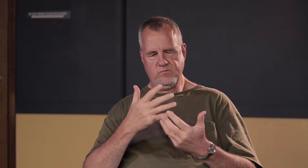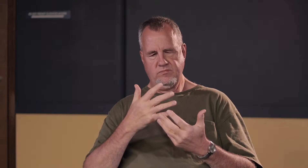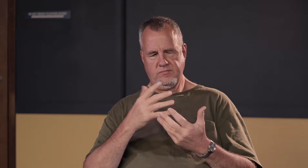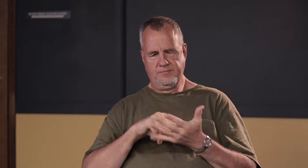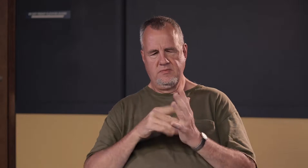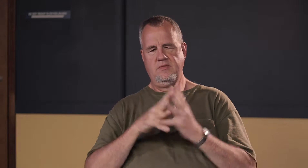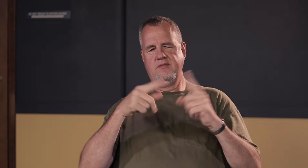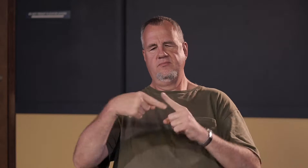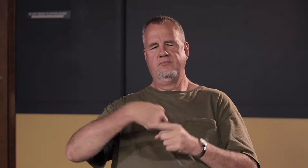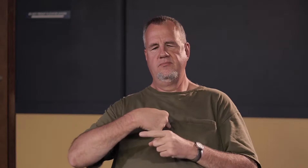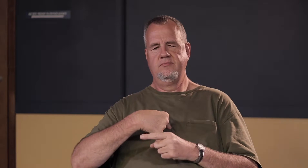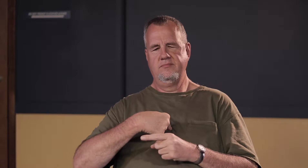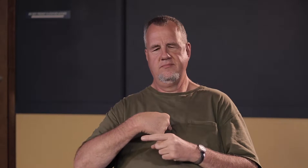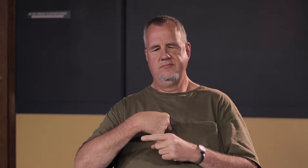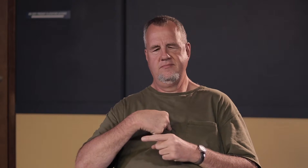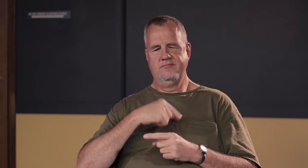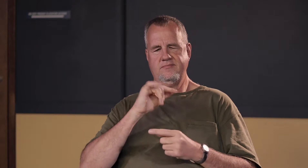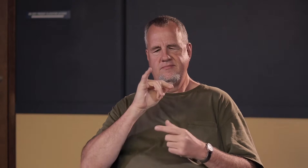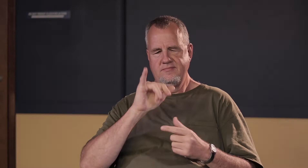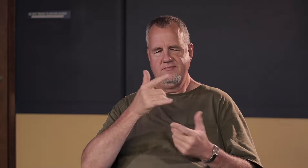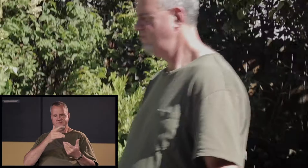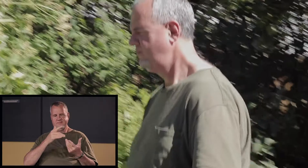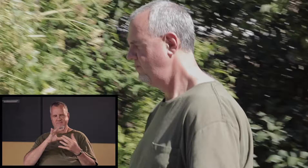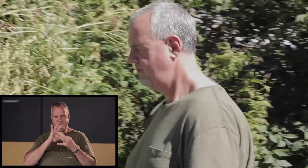I feel like my success is being recognized.